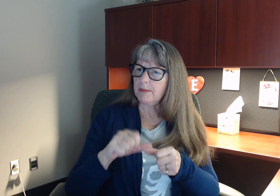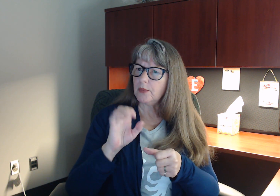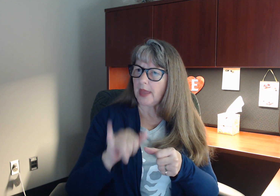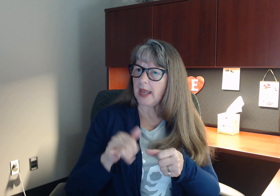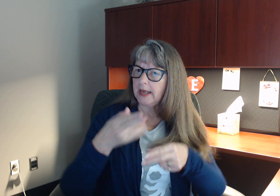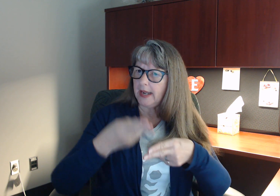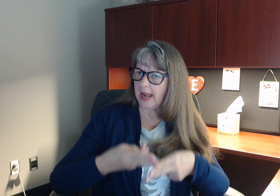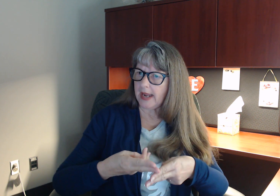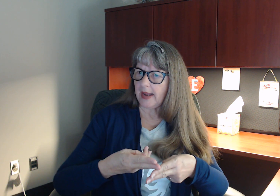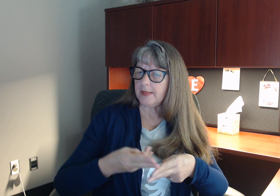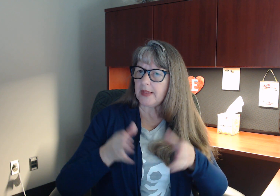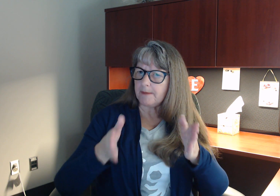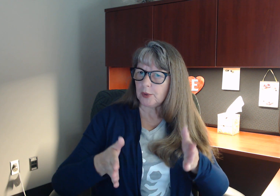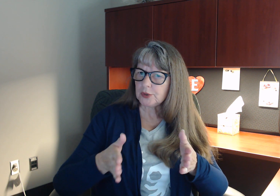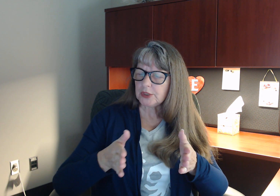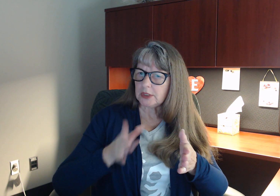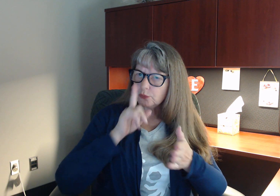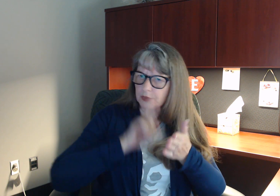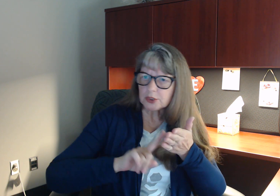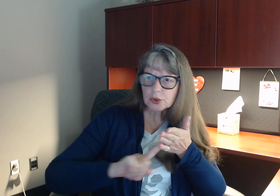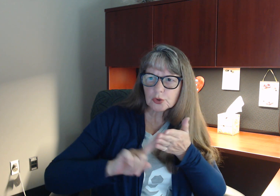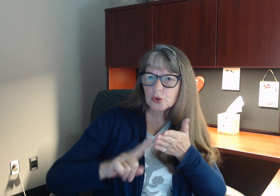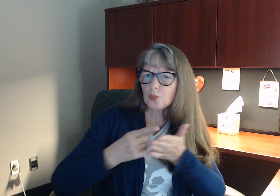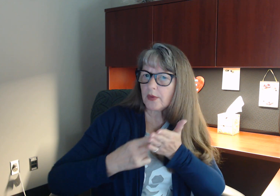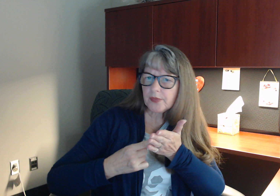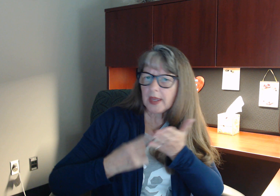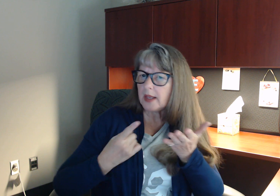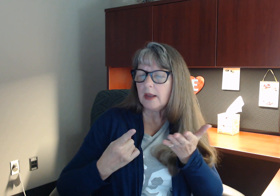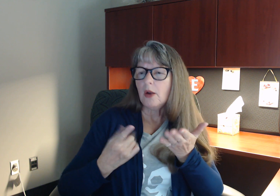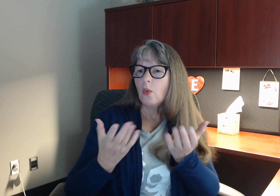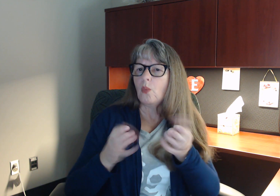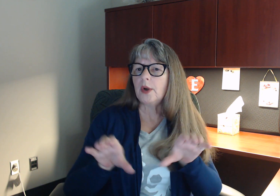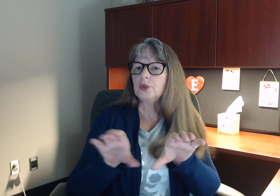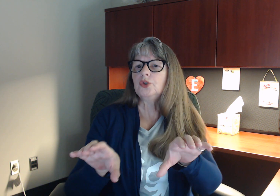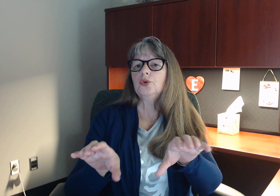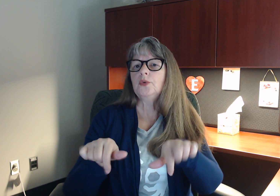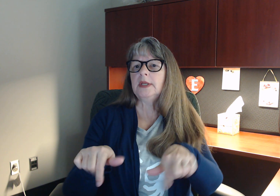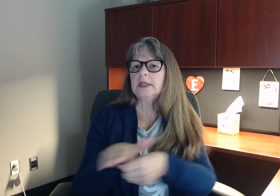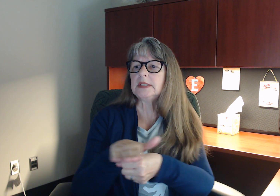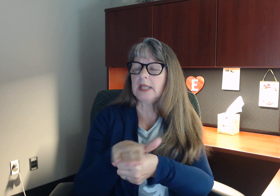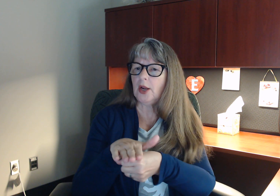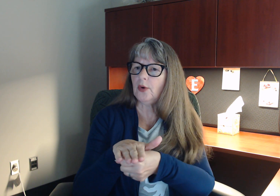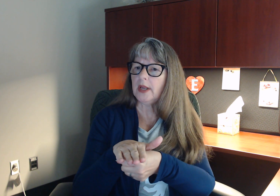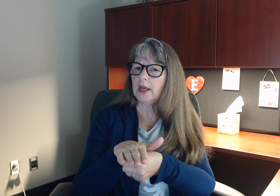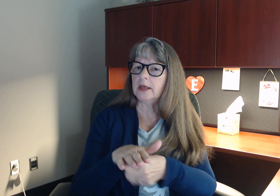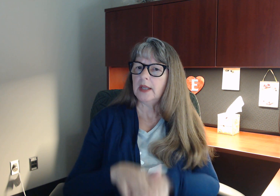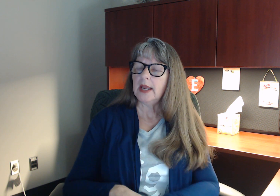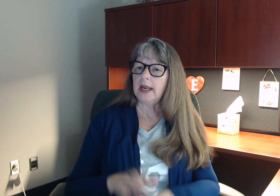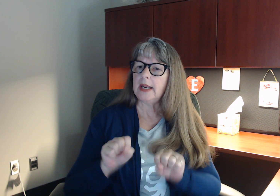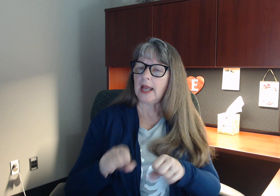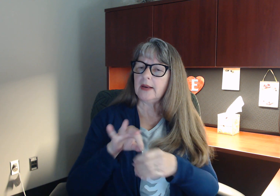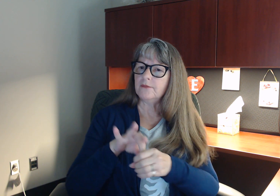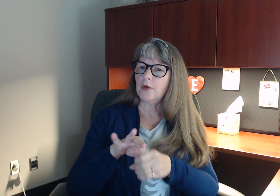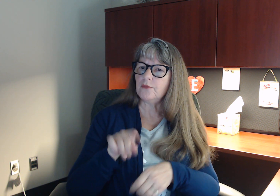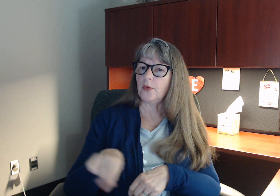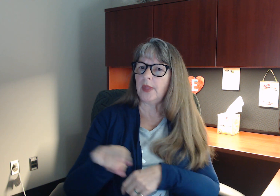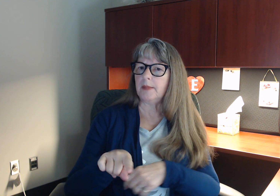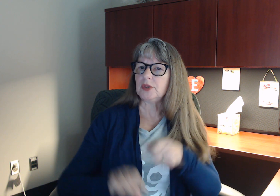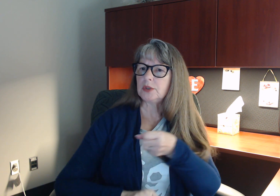that name and that person and research what they want to do in this area, and I can vote for them and